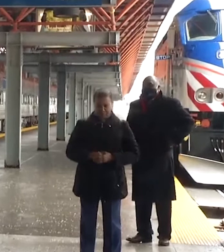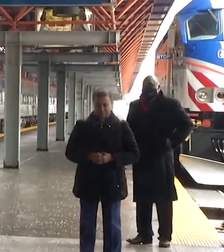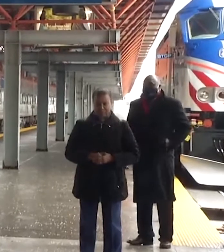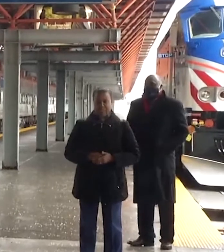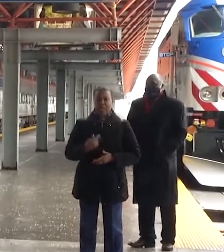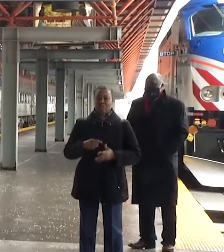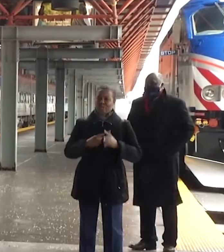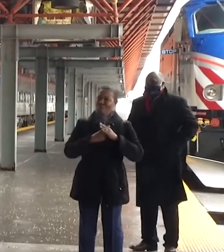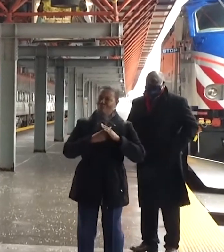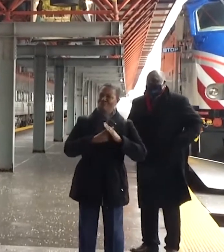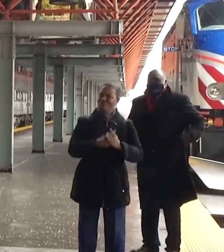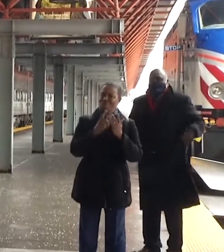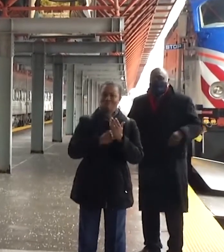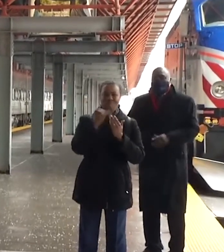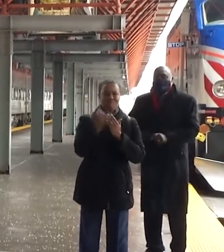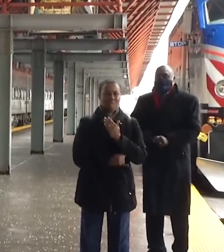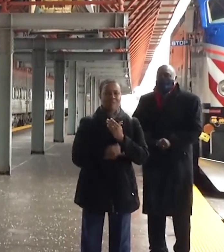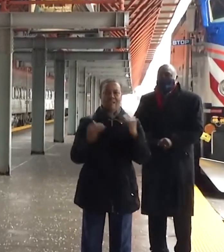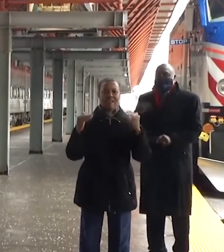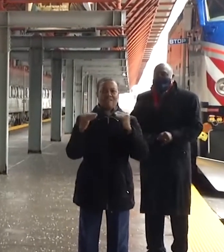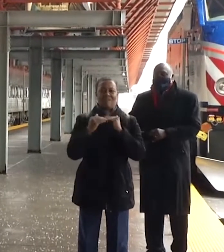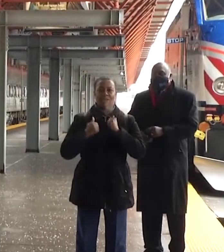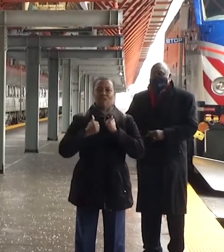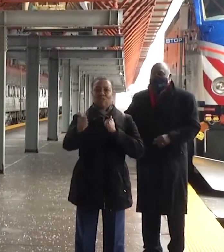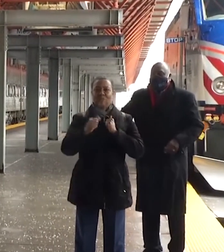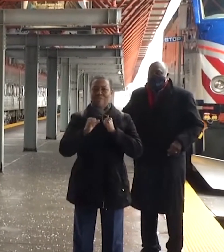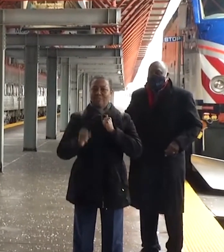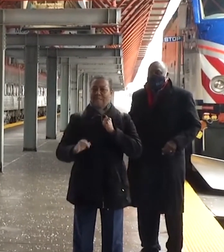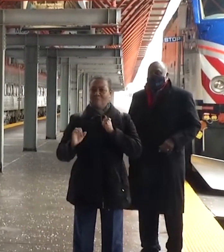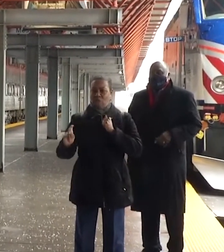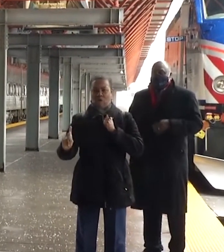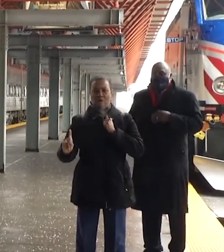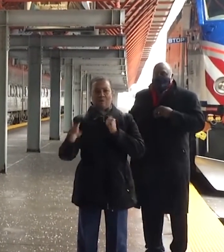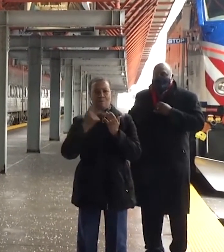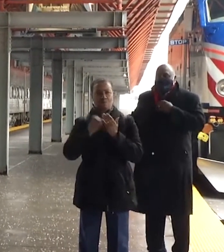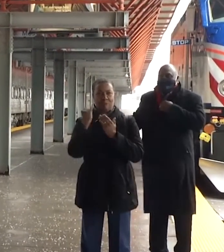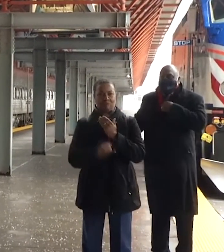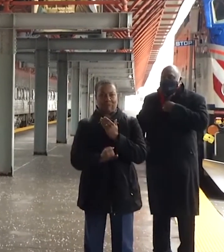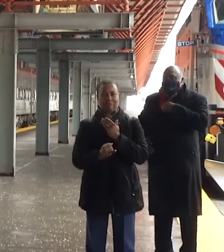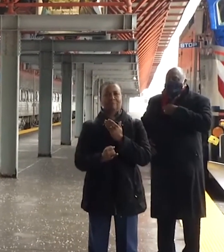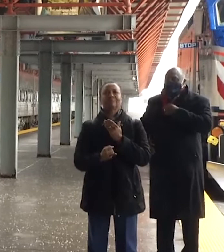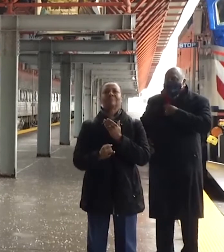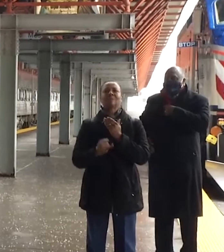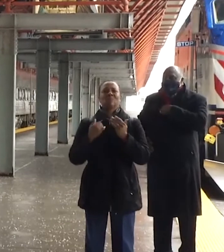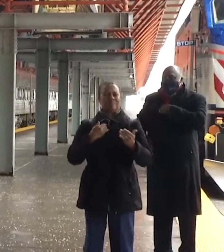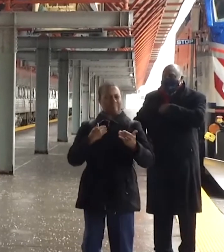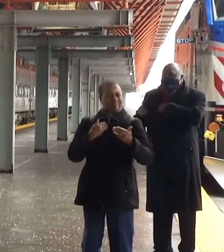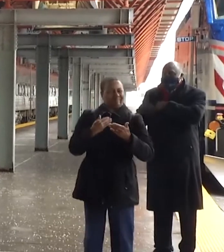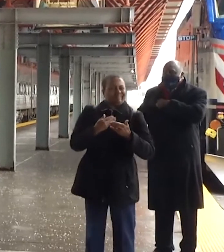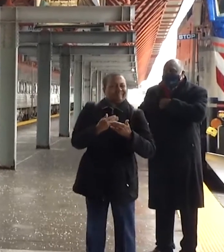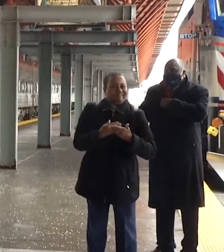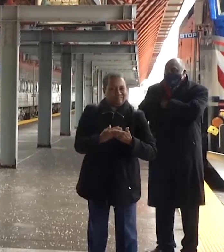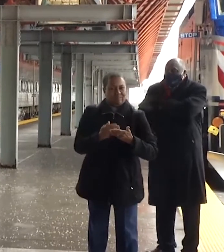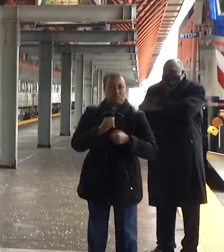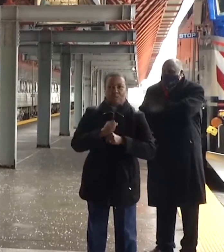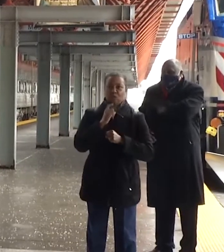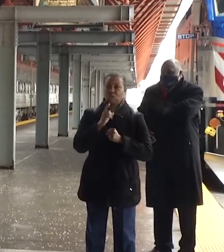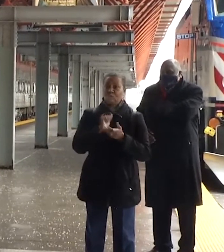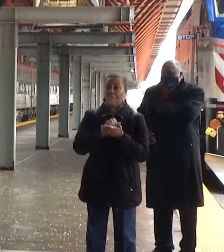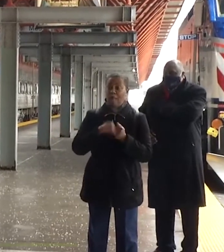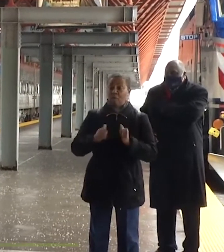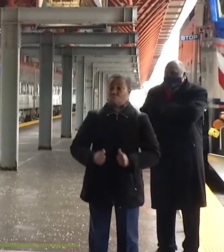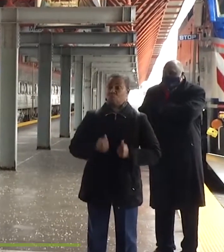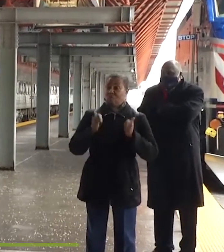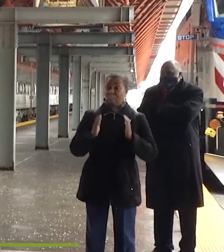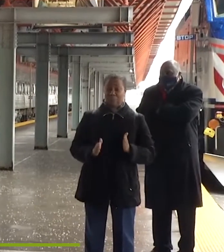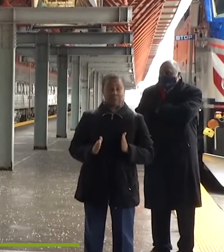we kick off this project, the Fair Transit South Cook project, we're one step closer to ensuring that our